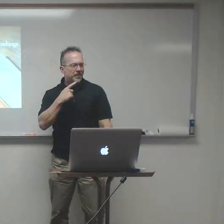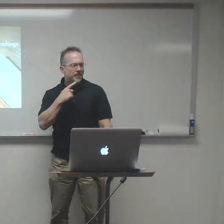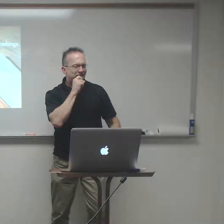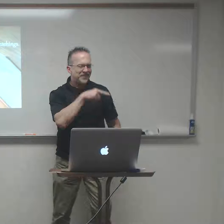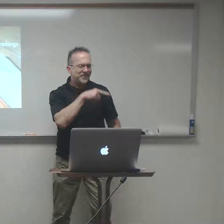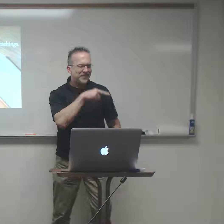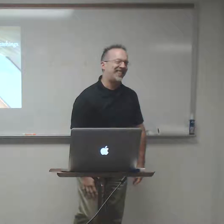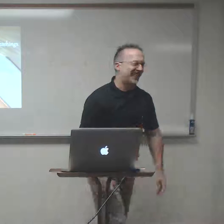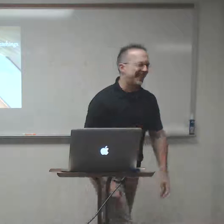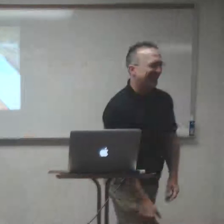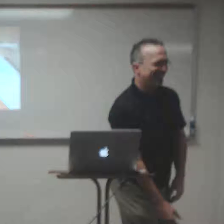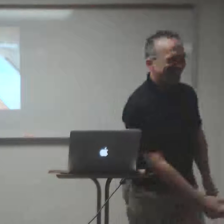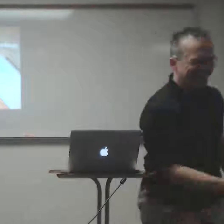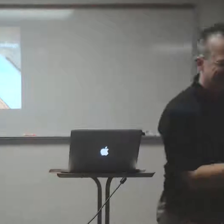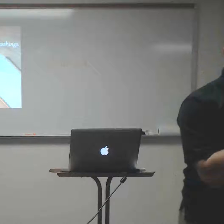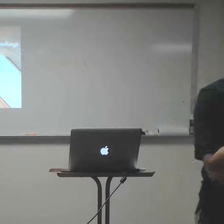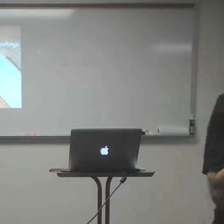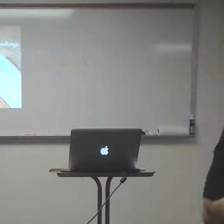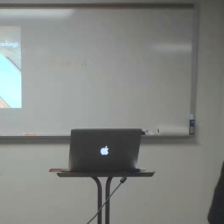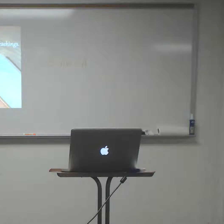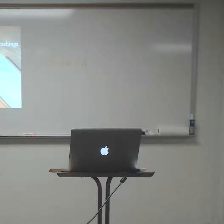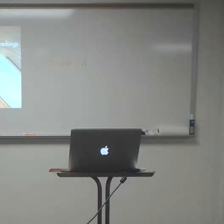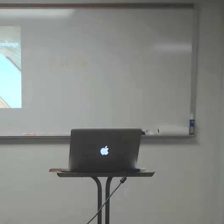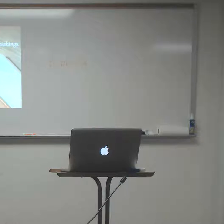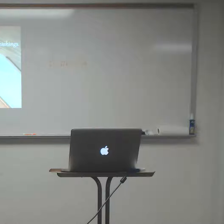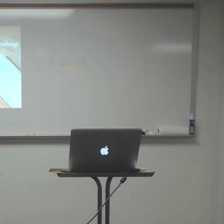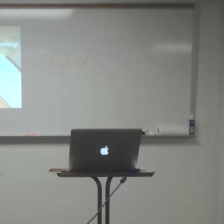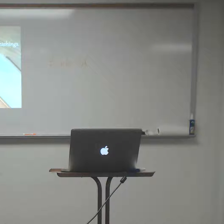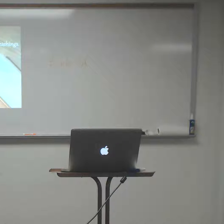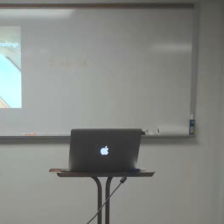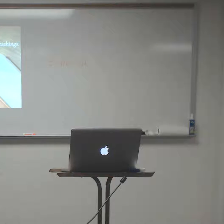Alright, okay, that's it. I got some of them out.